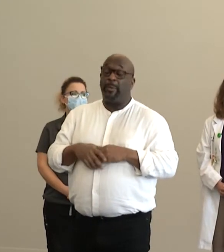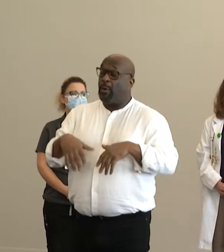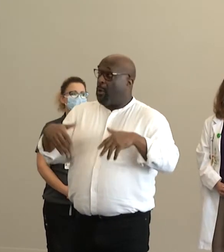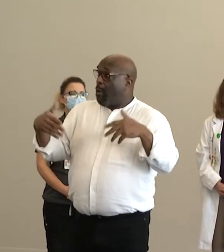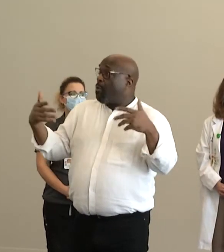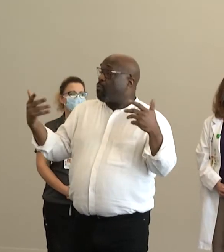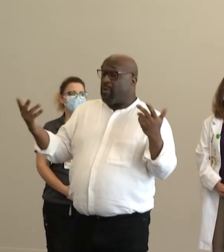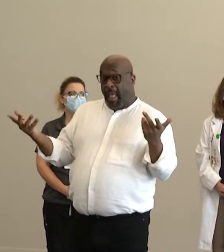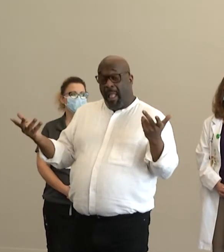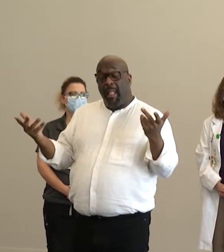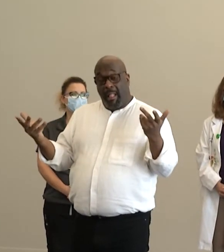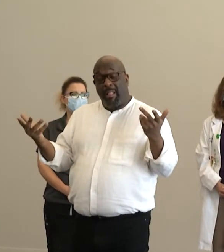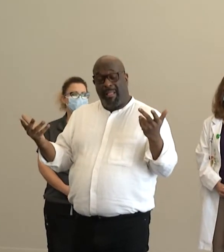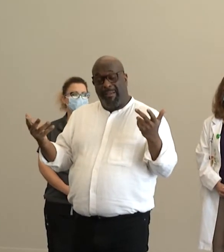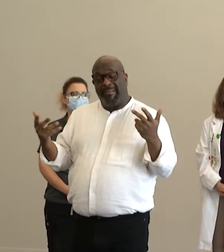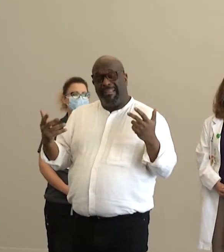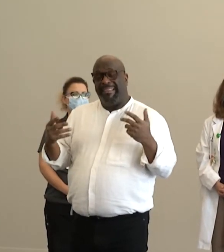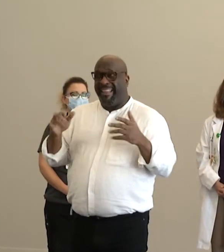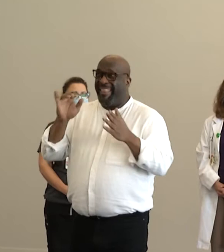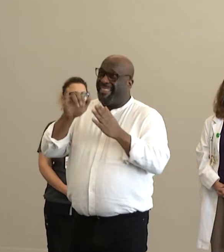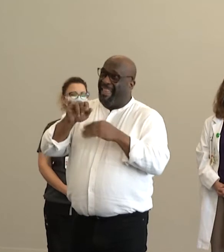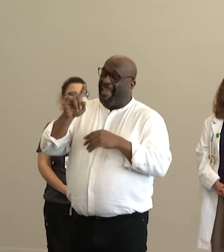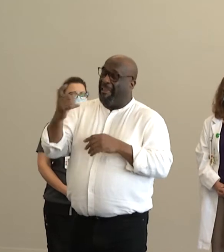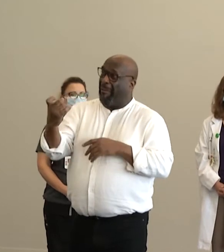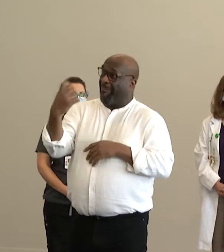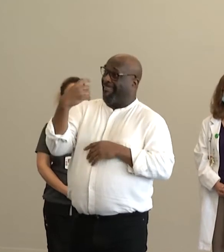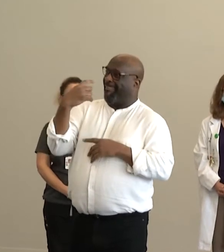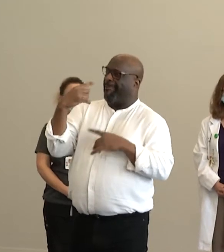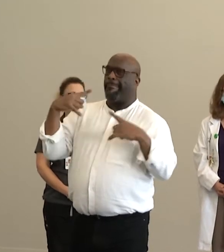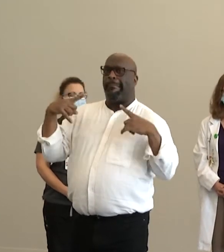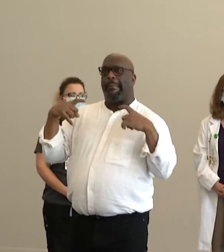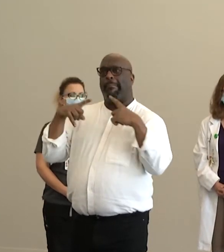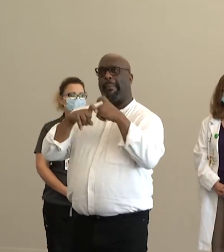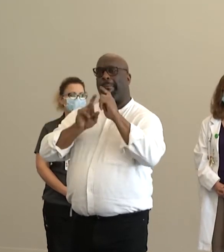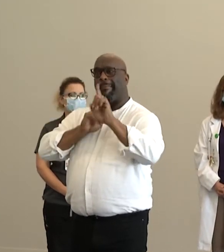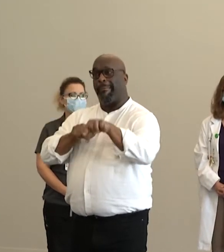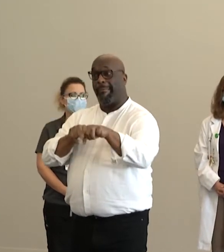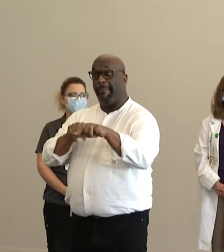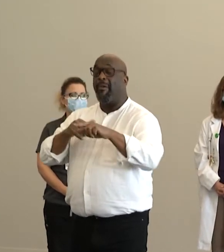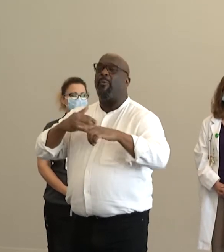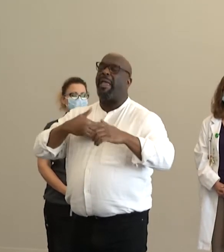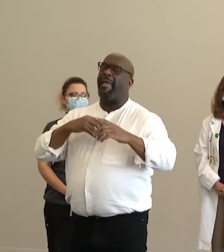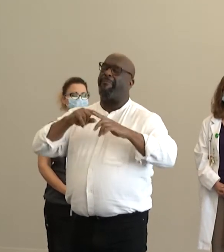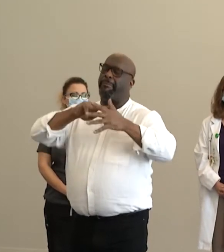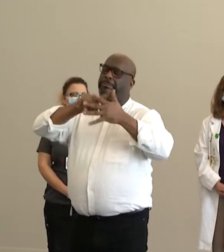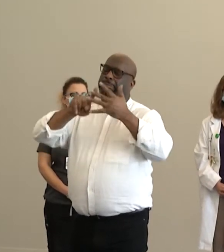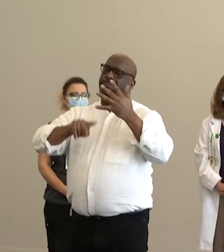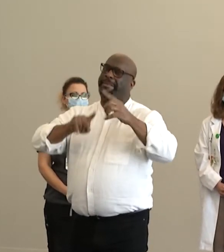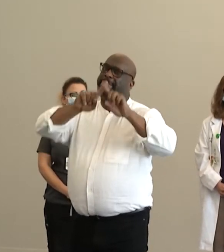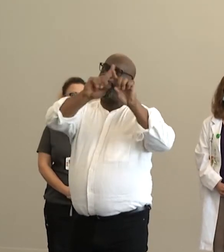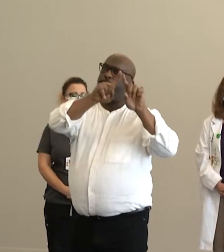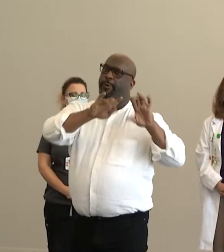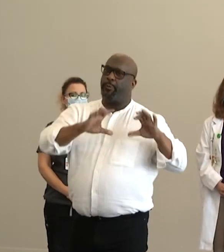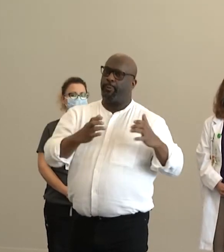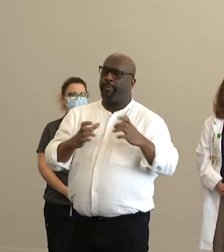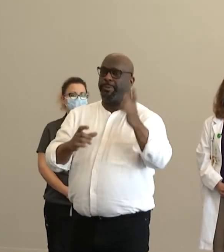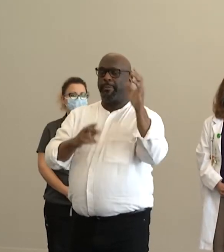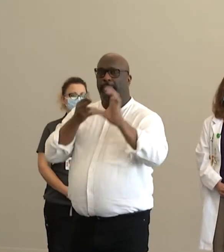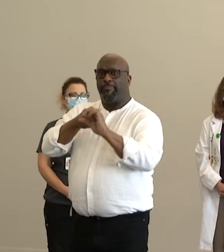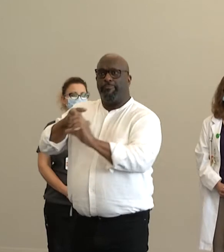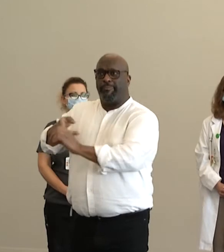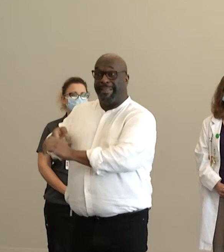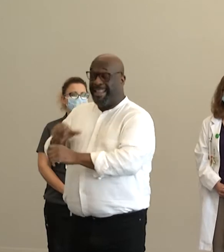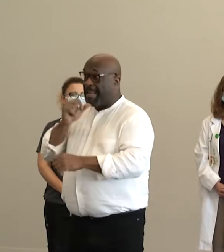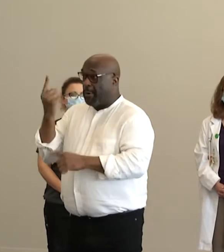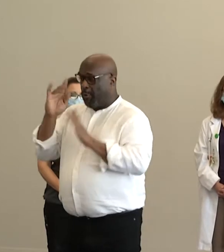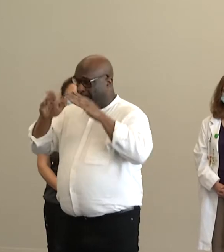Well, that's a complicated question. We've trained over different groups because we don't just train doctors,